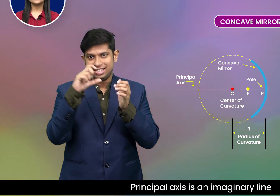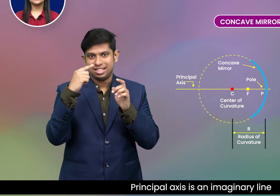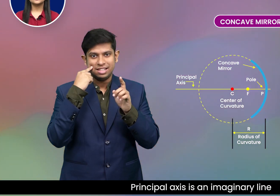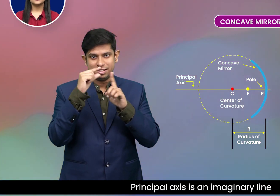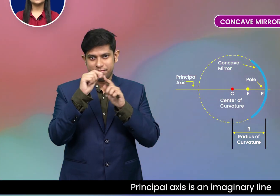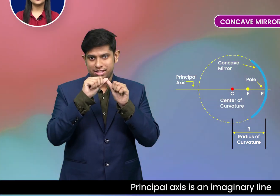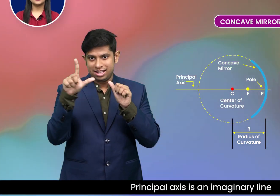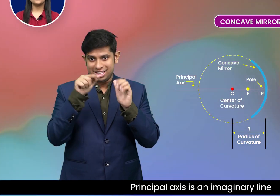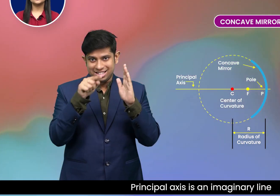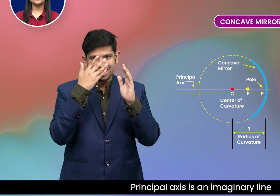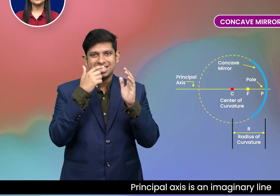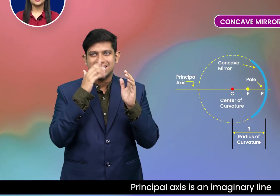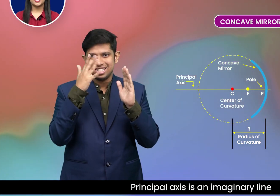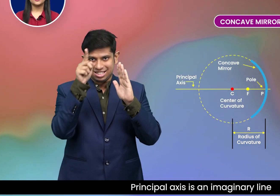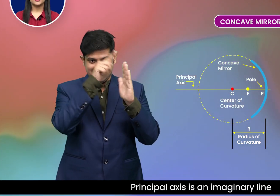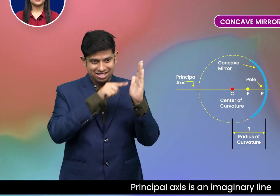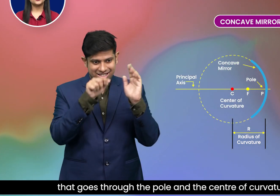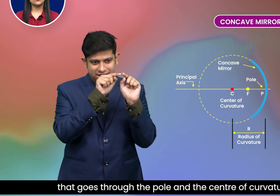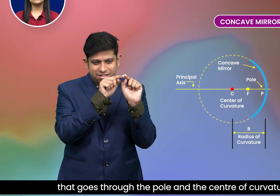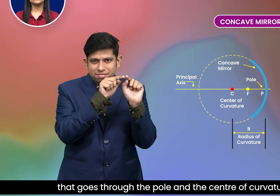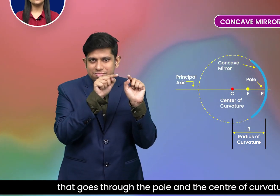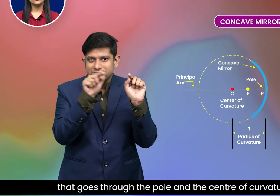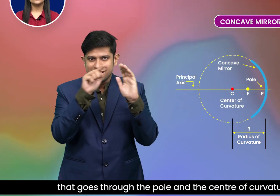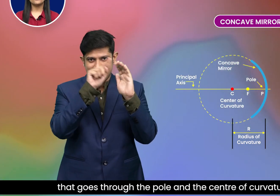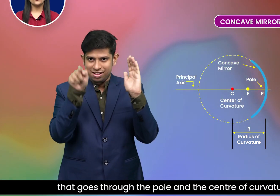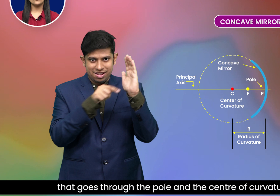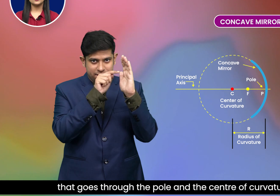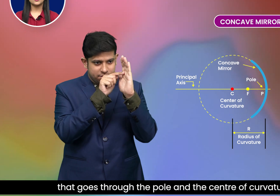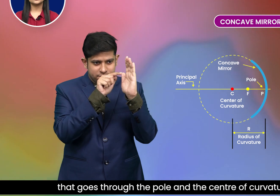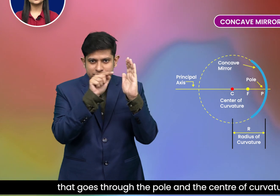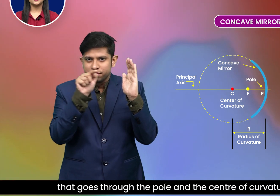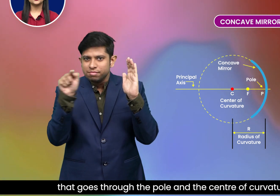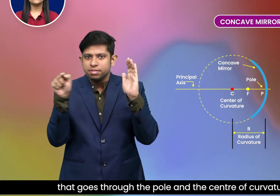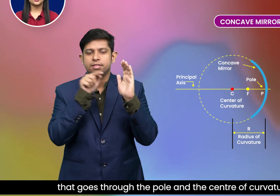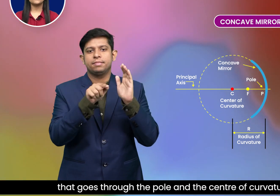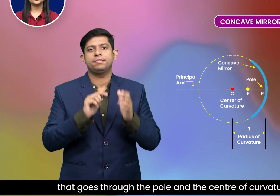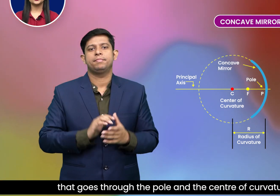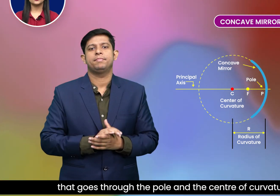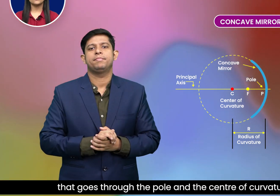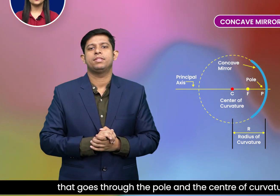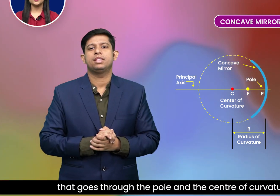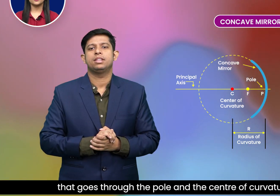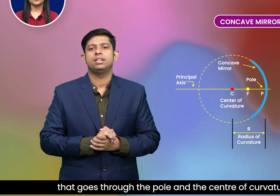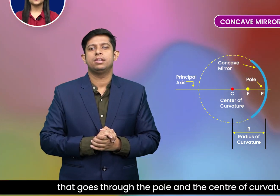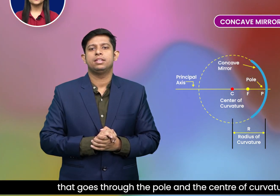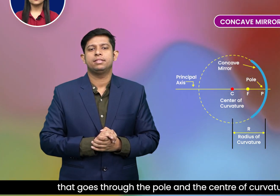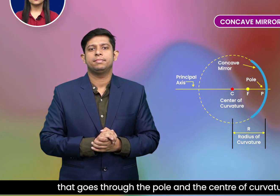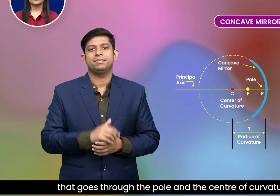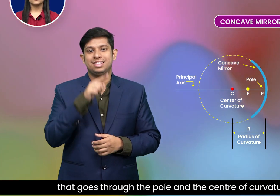Principal axis is an imaginary line that goes through the pole and the center of curvature of the